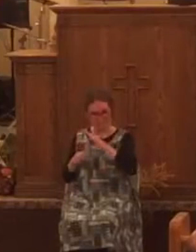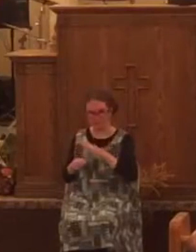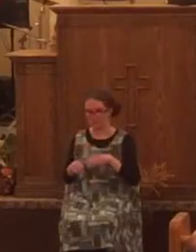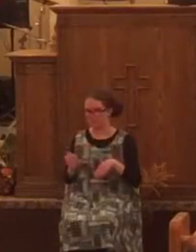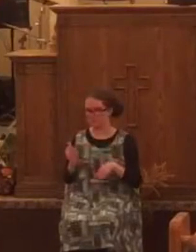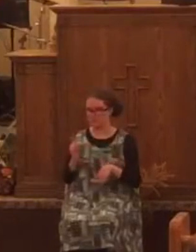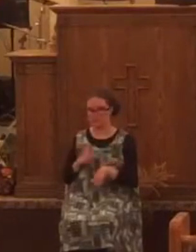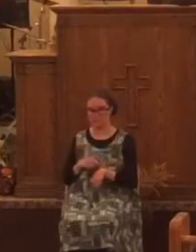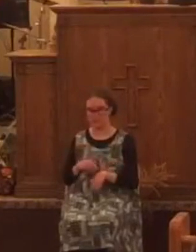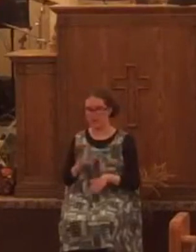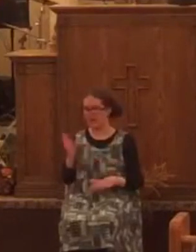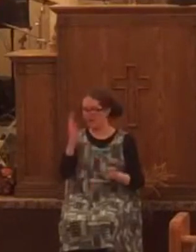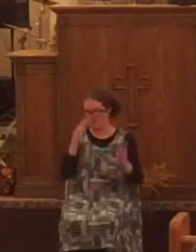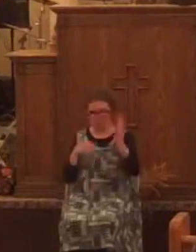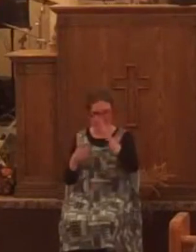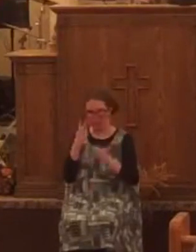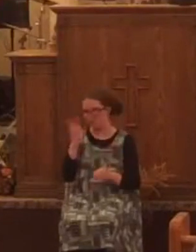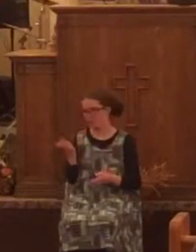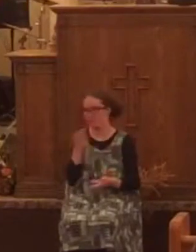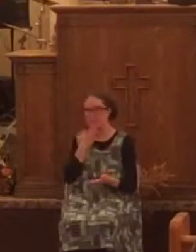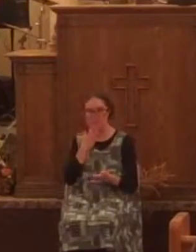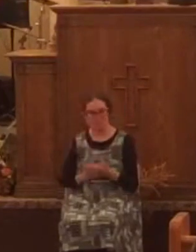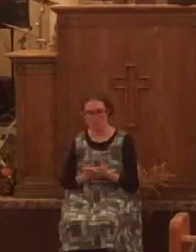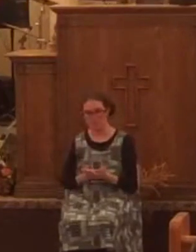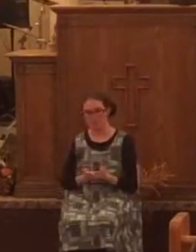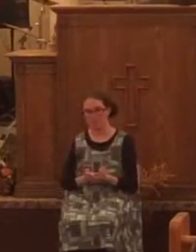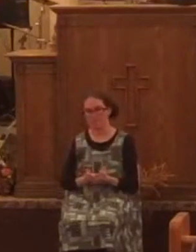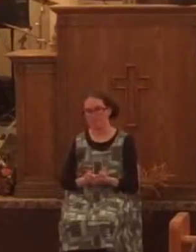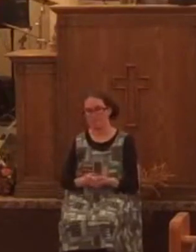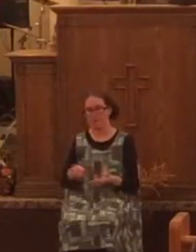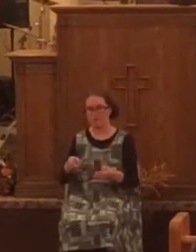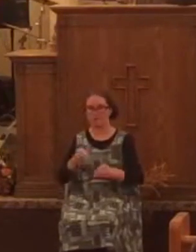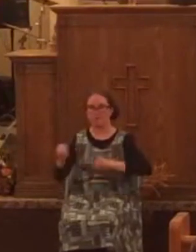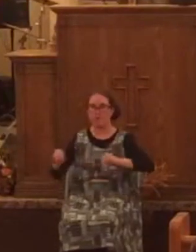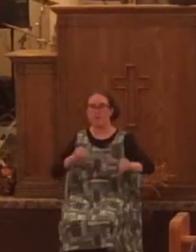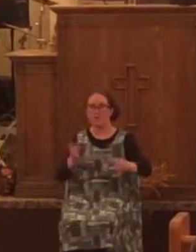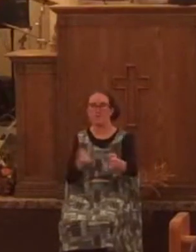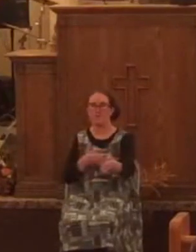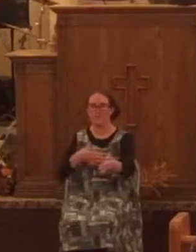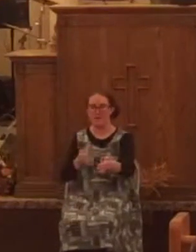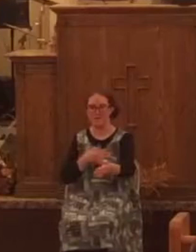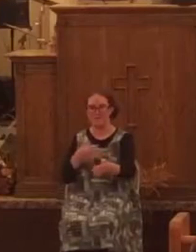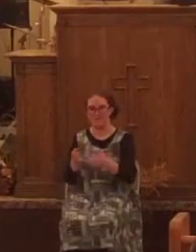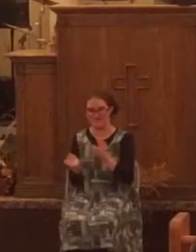time. Right. He ain't worried about looking good. Hey, man, he's just moving to the music. Right.